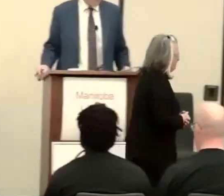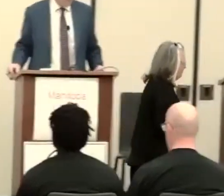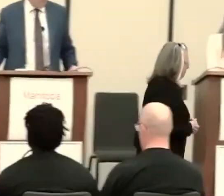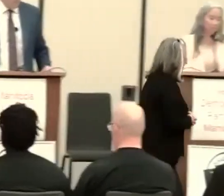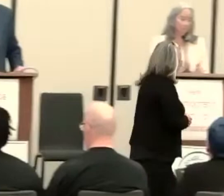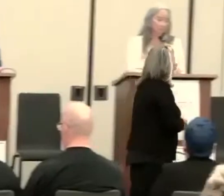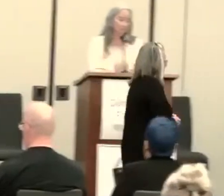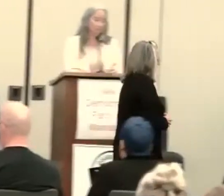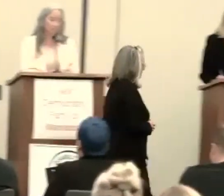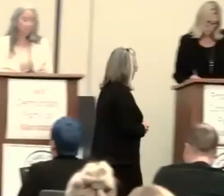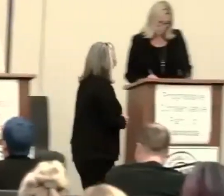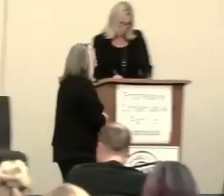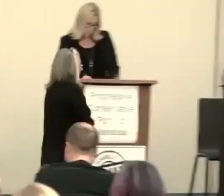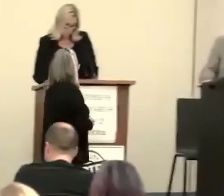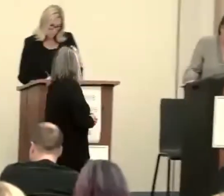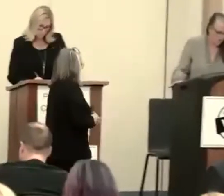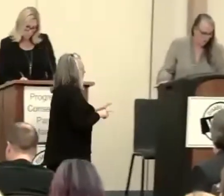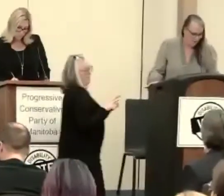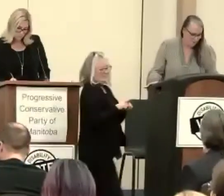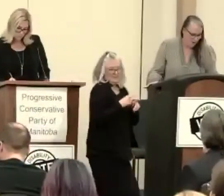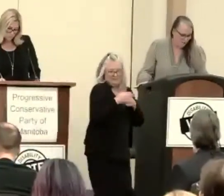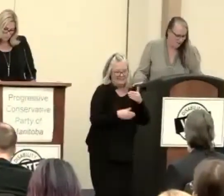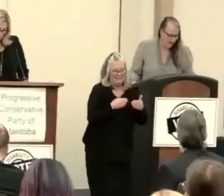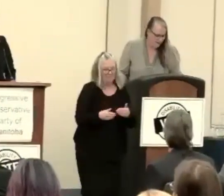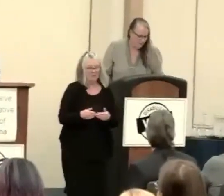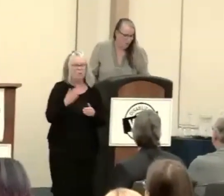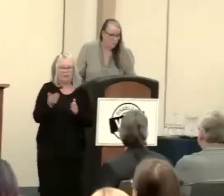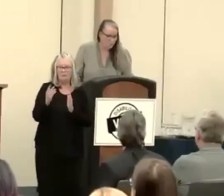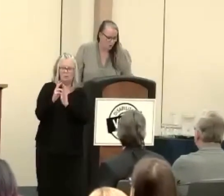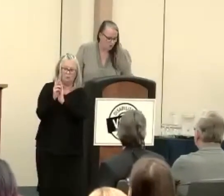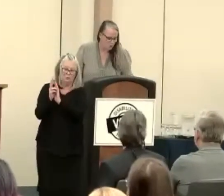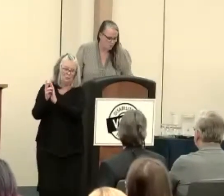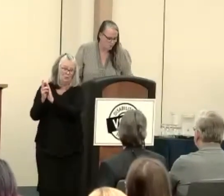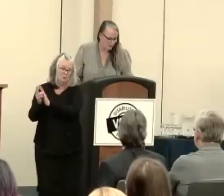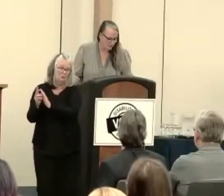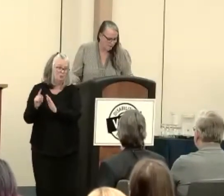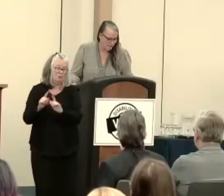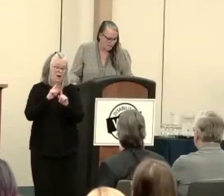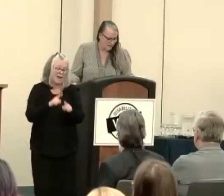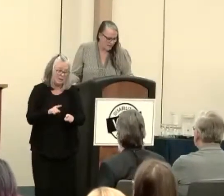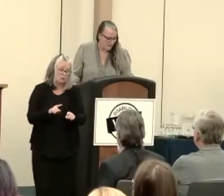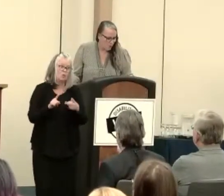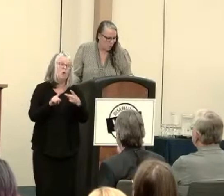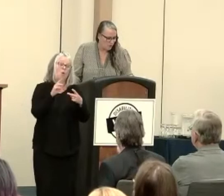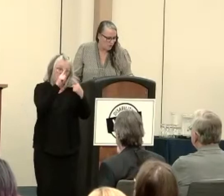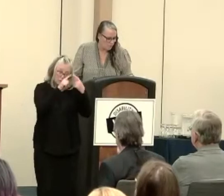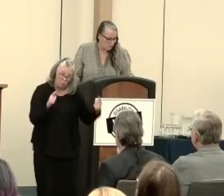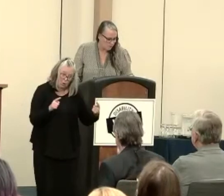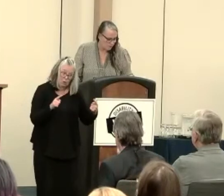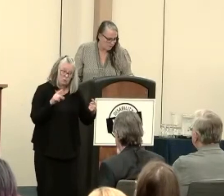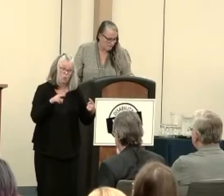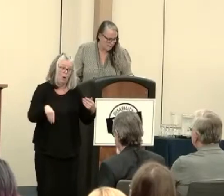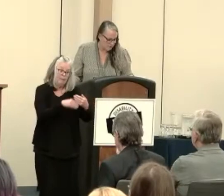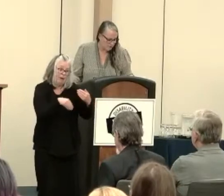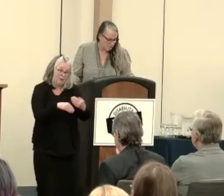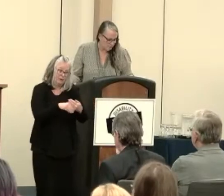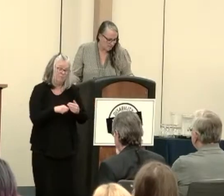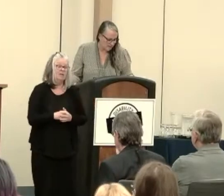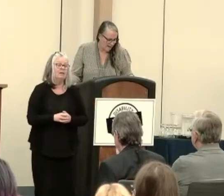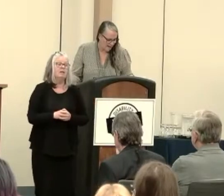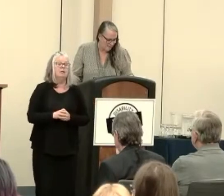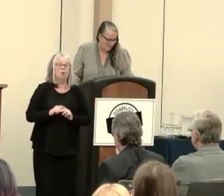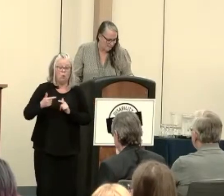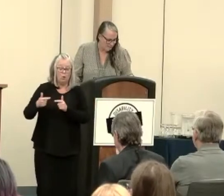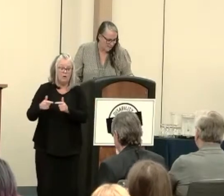our format, candidates will have 2 minutes for a primary answer, a response or rebuttal. And the order for this section will